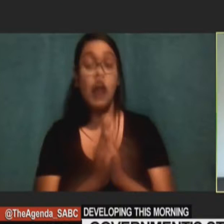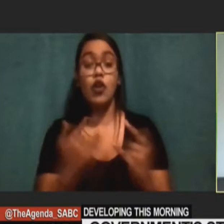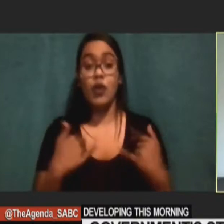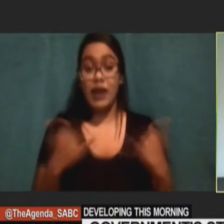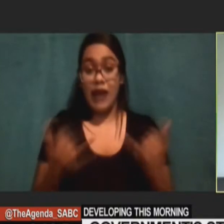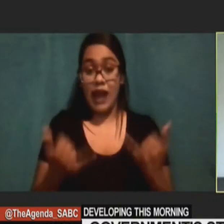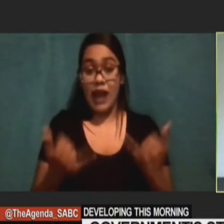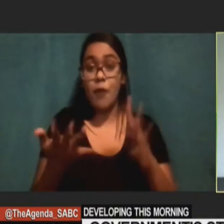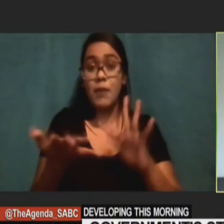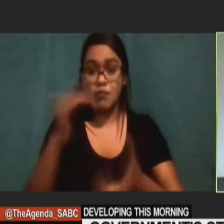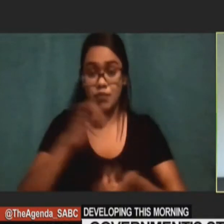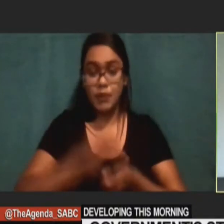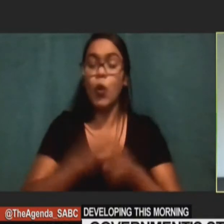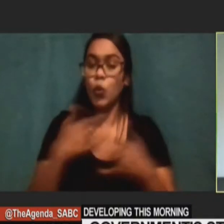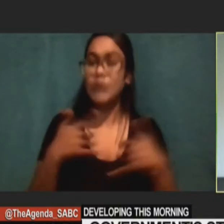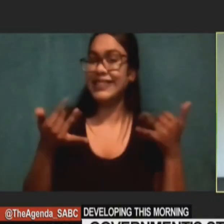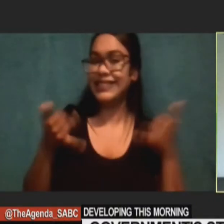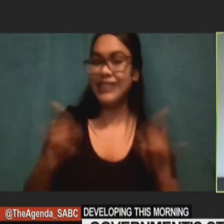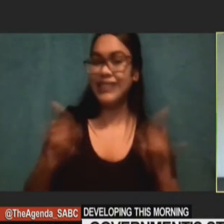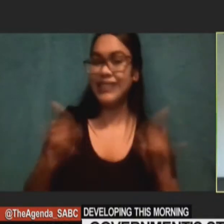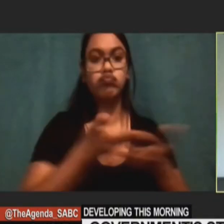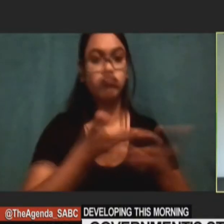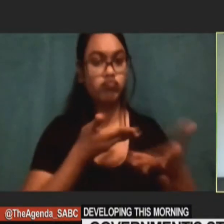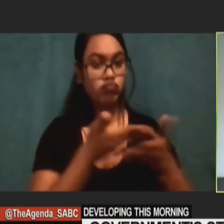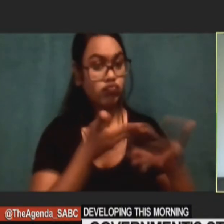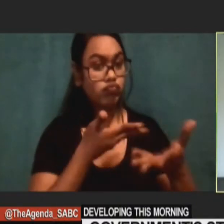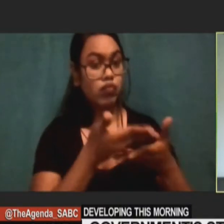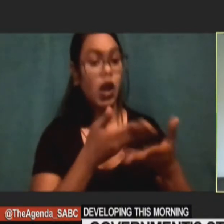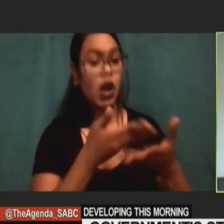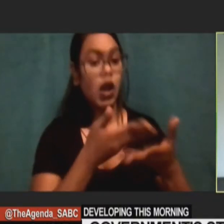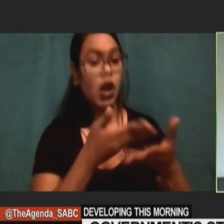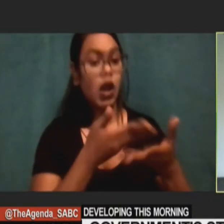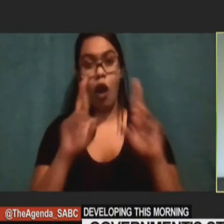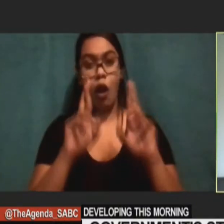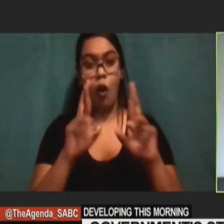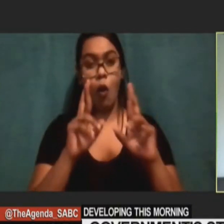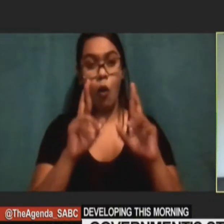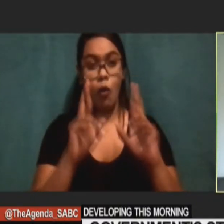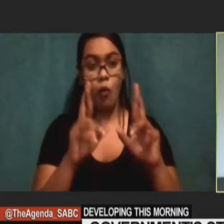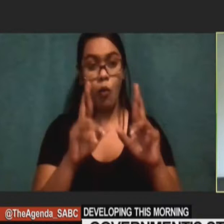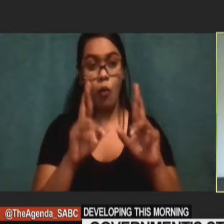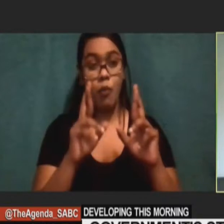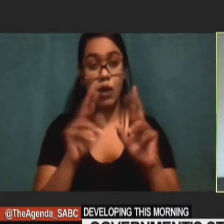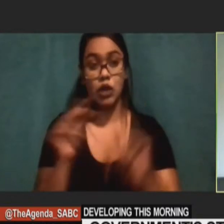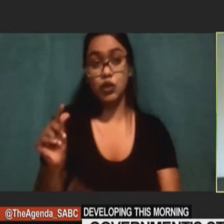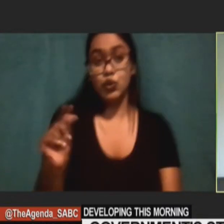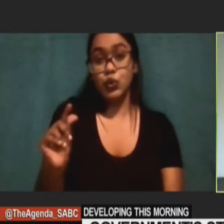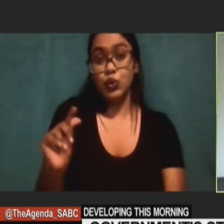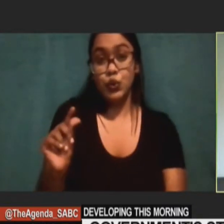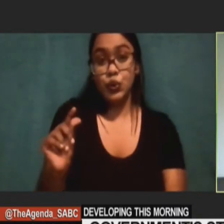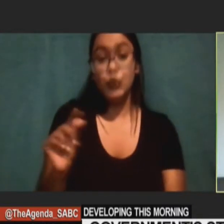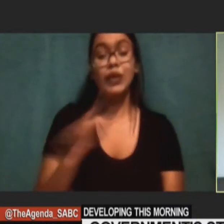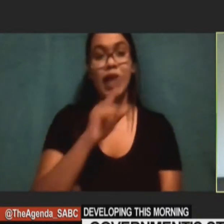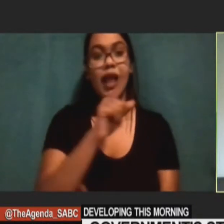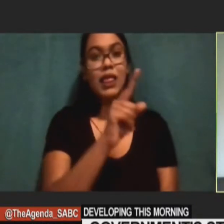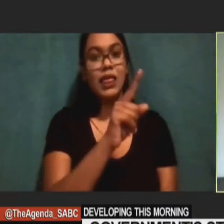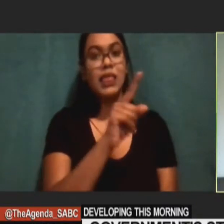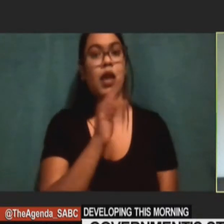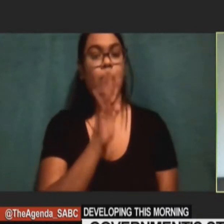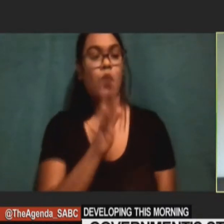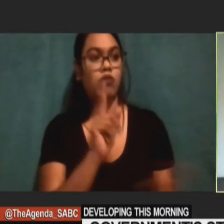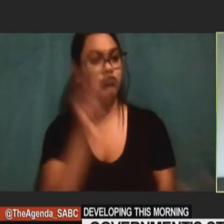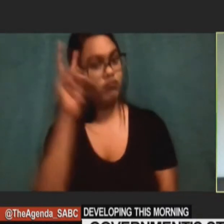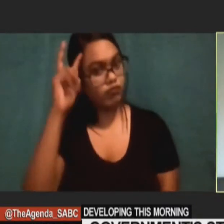are engaging and we are hopeful that given that we've got very solid and cordial relations with all